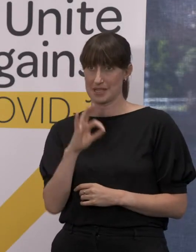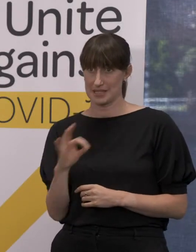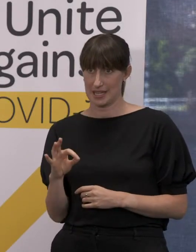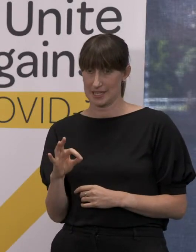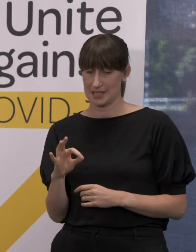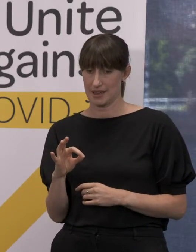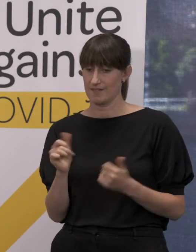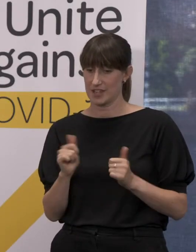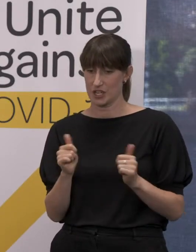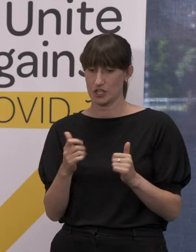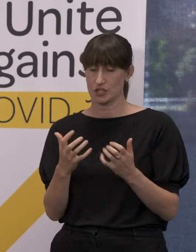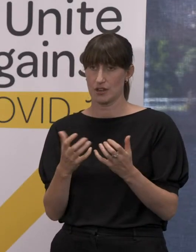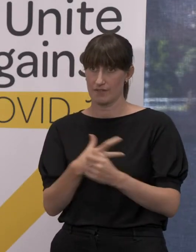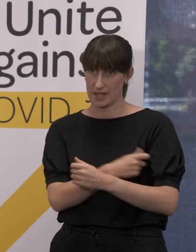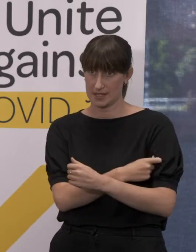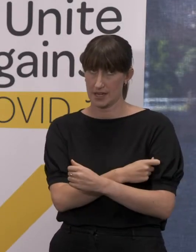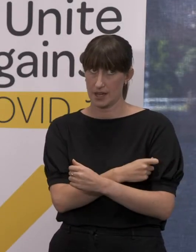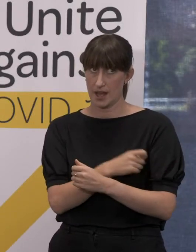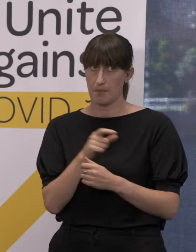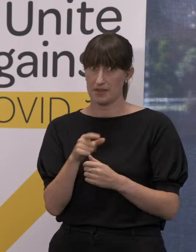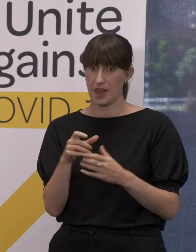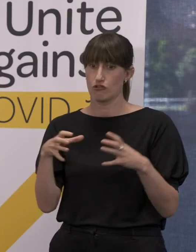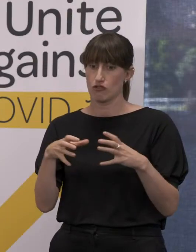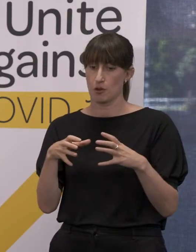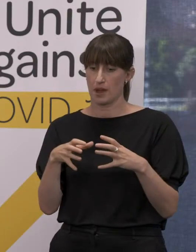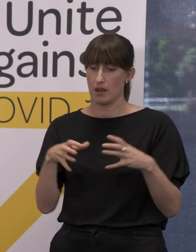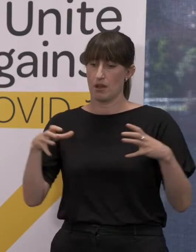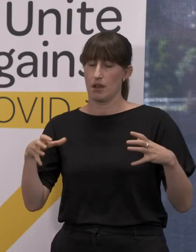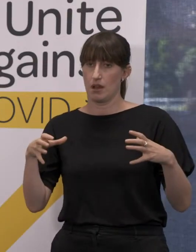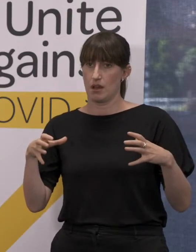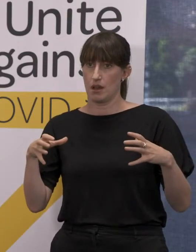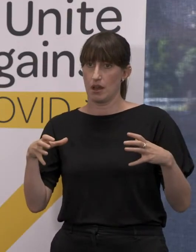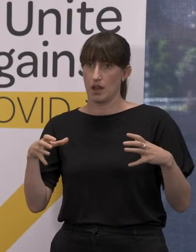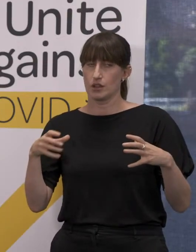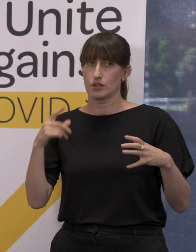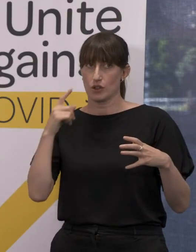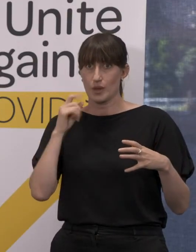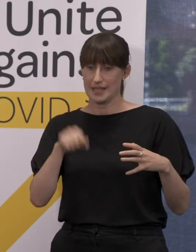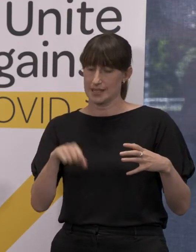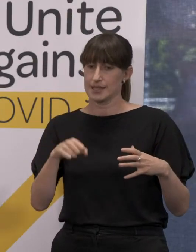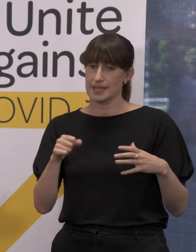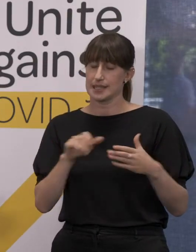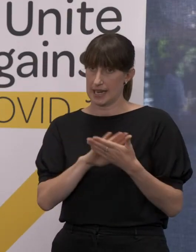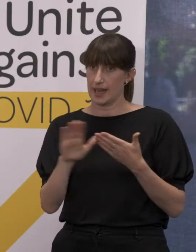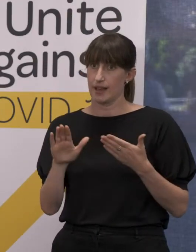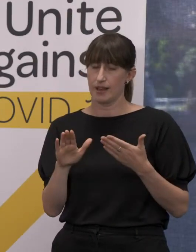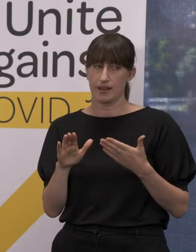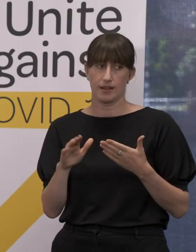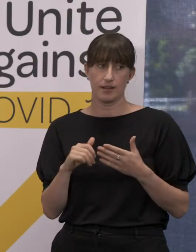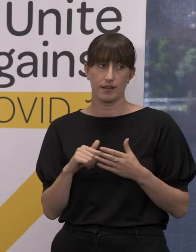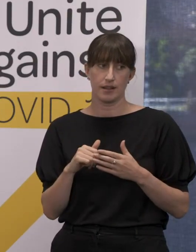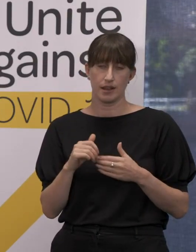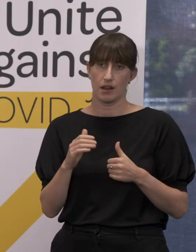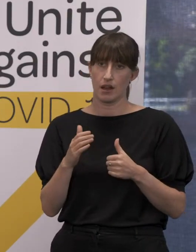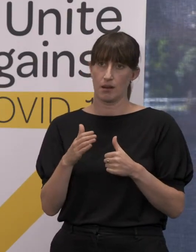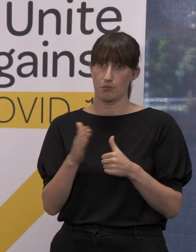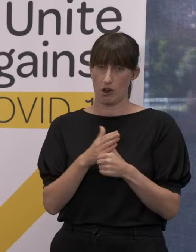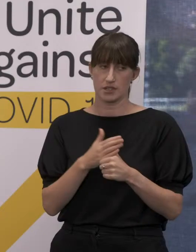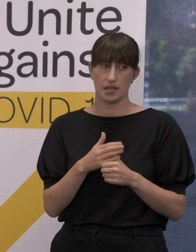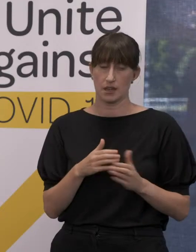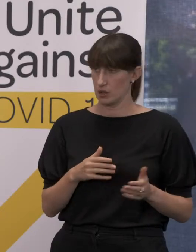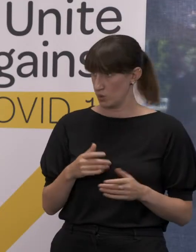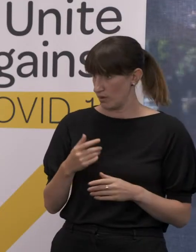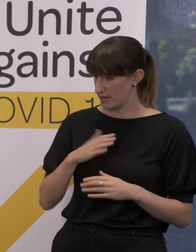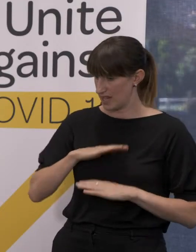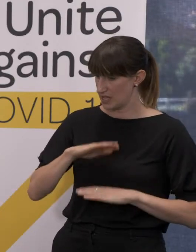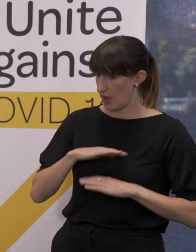than 25% larger, has been vaccinated. So it has clearly been the highest priority. And satisfied with that speed? I am. I think it's a very good,